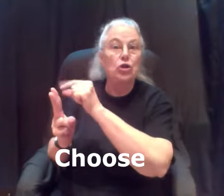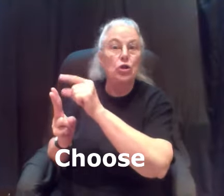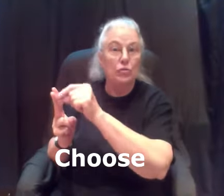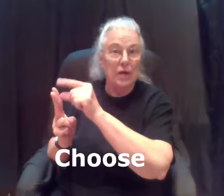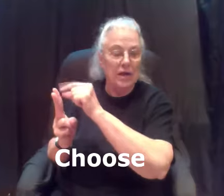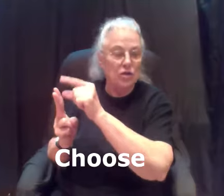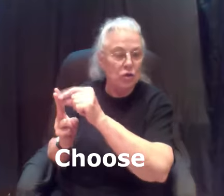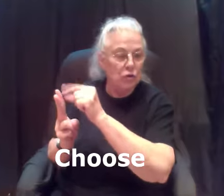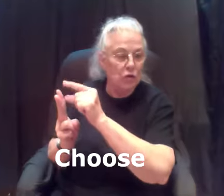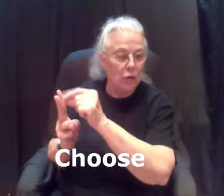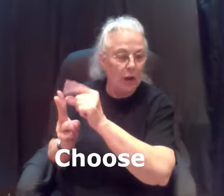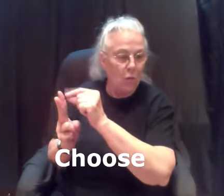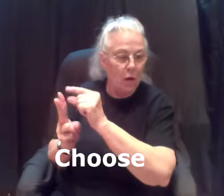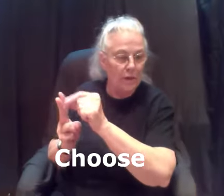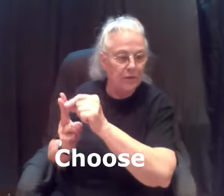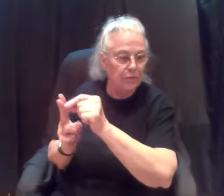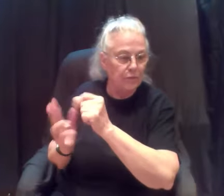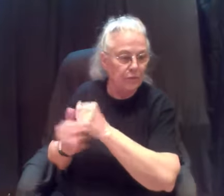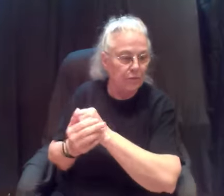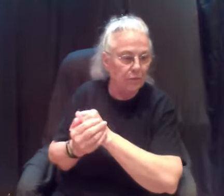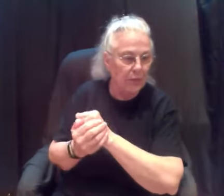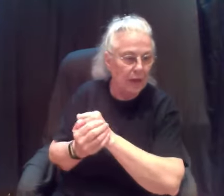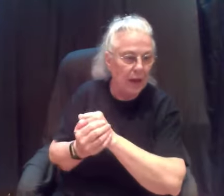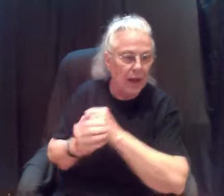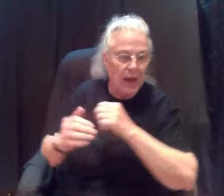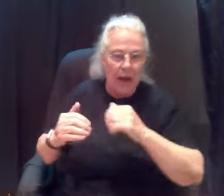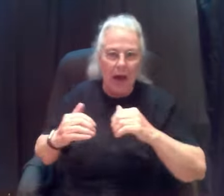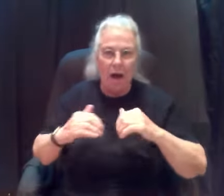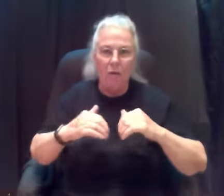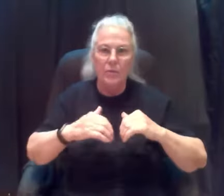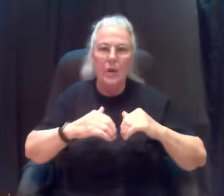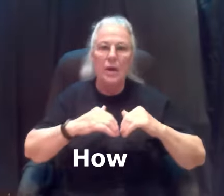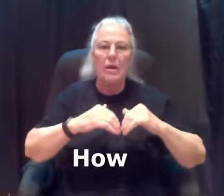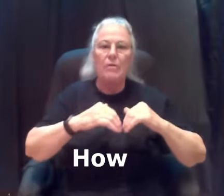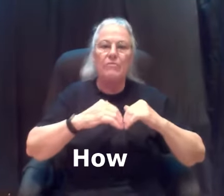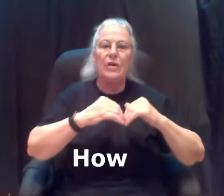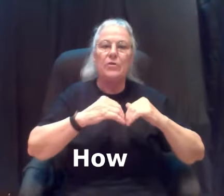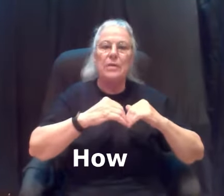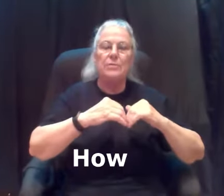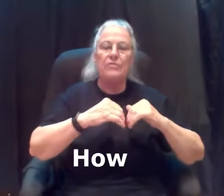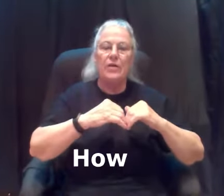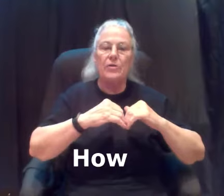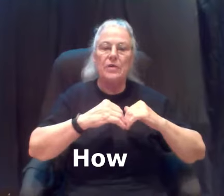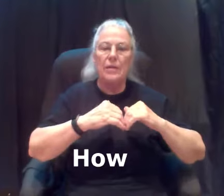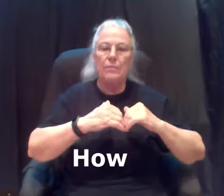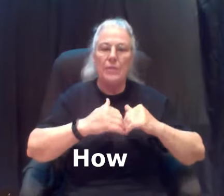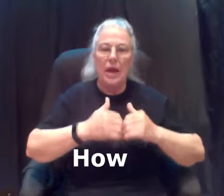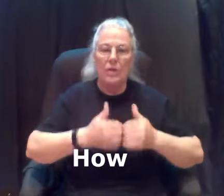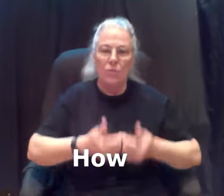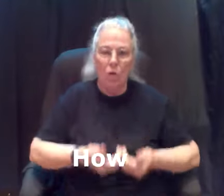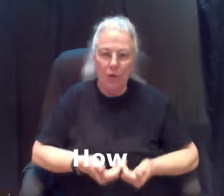Choose. I can choose which one I want. How? Fingertip to fingertip and roll it